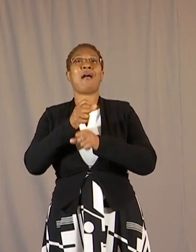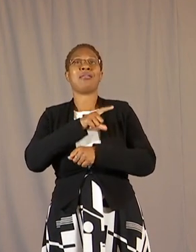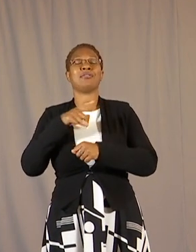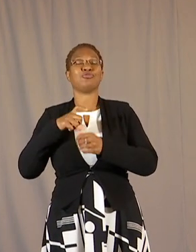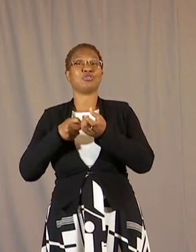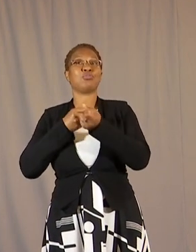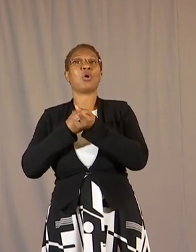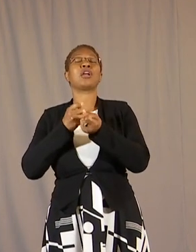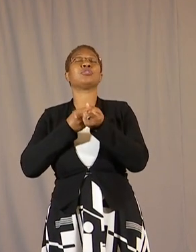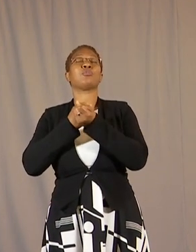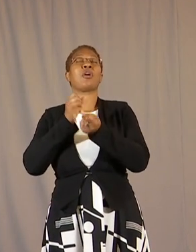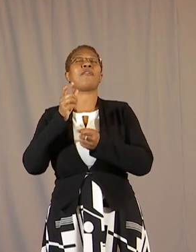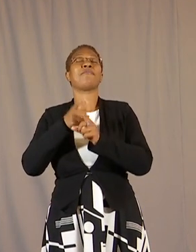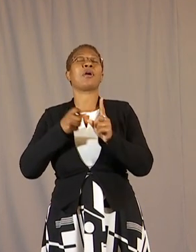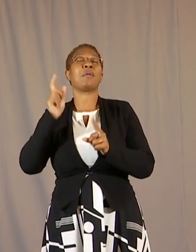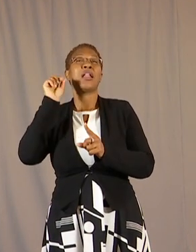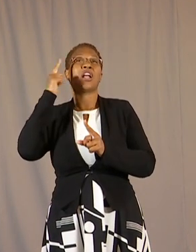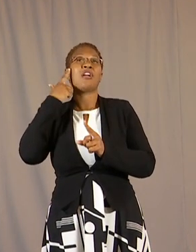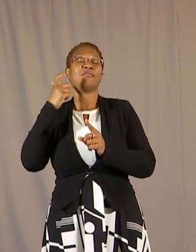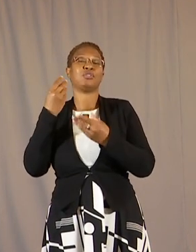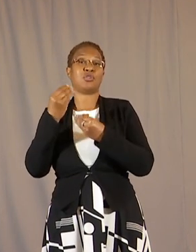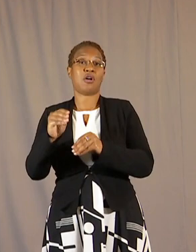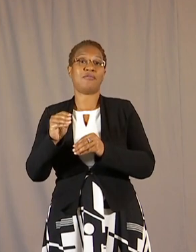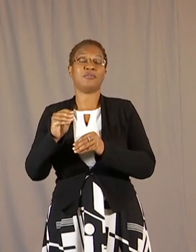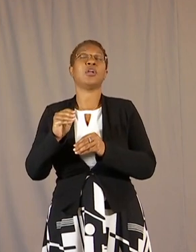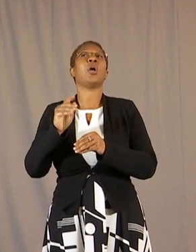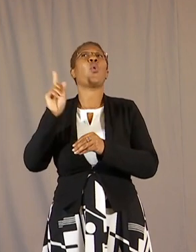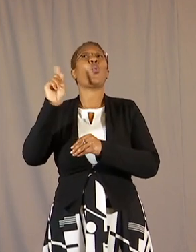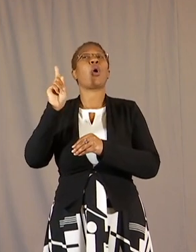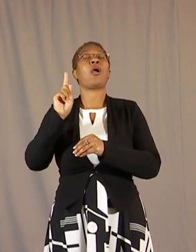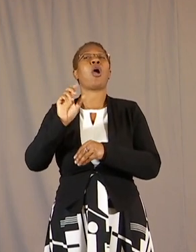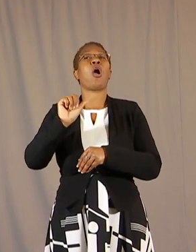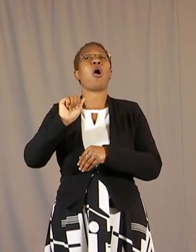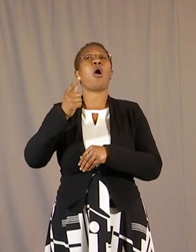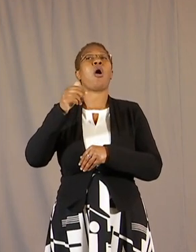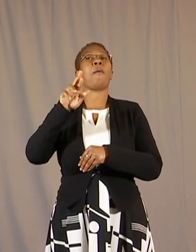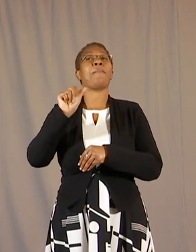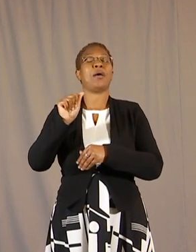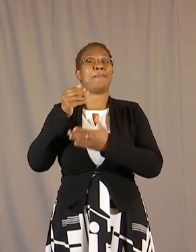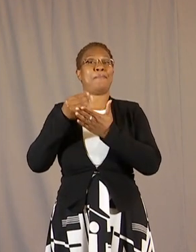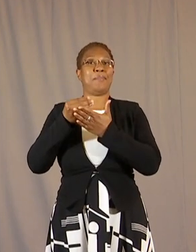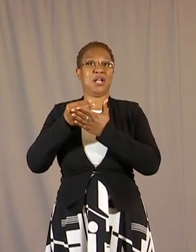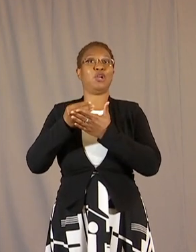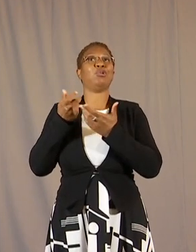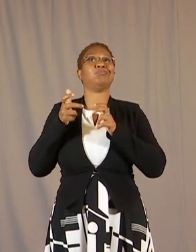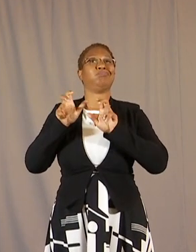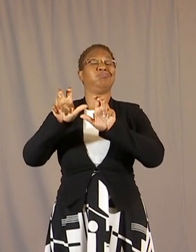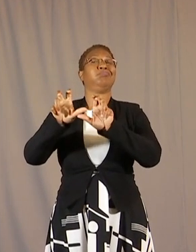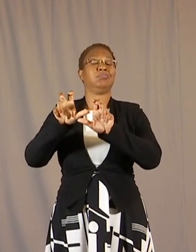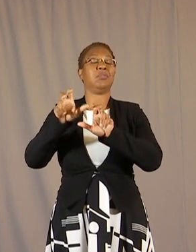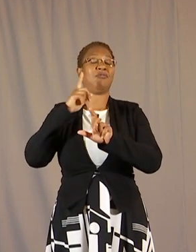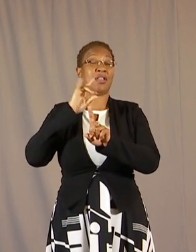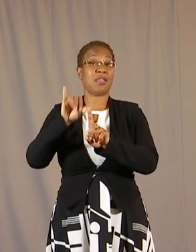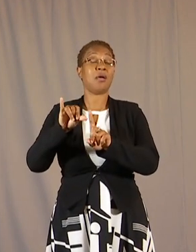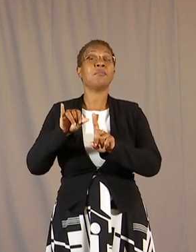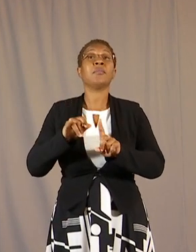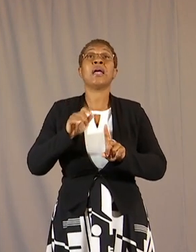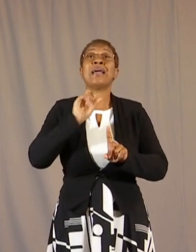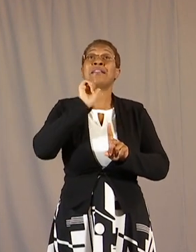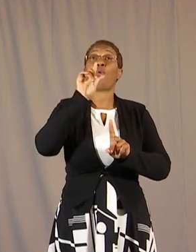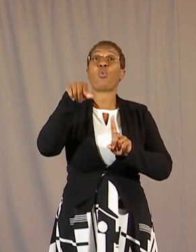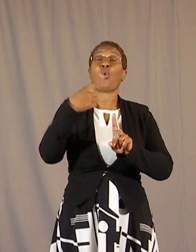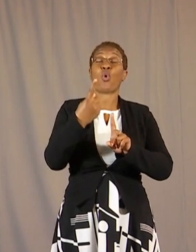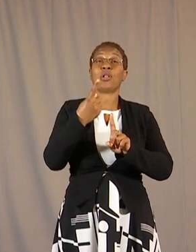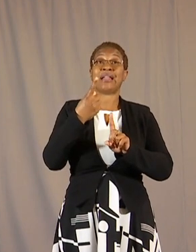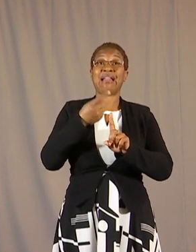governor's office for the release and how the ARPA funds were done. So one of the things we didn't talk very much about, but we know that there was not only an impact on